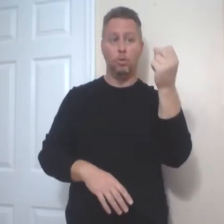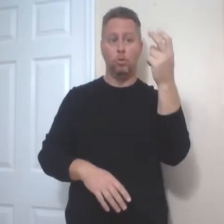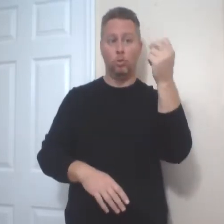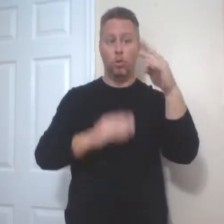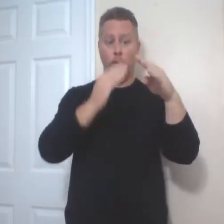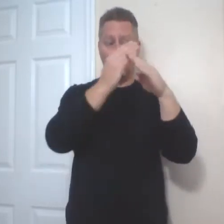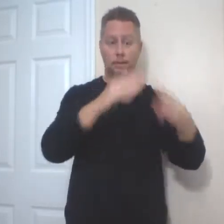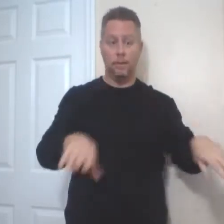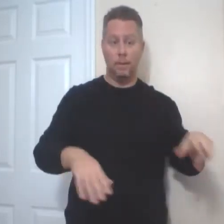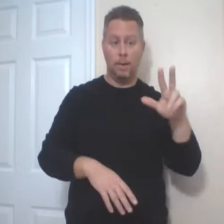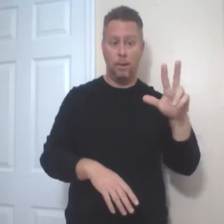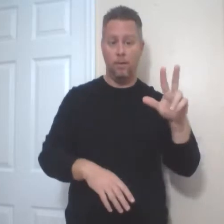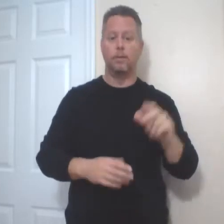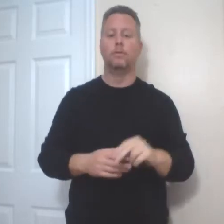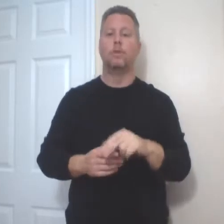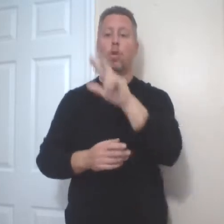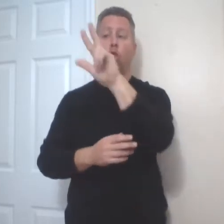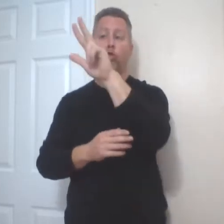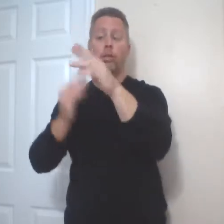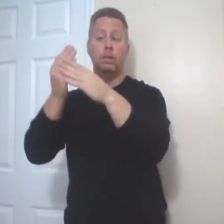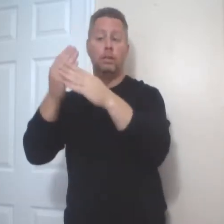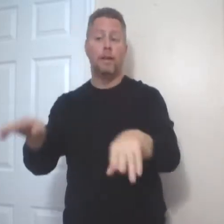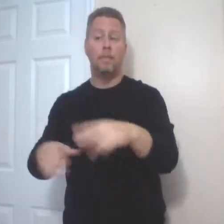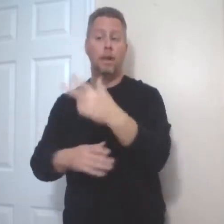3 divided by 3, technically it's 1.